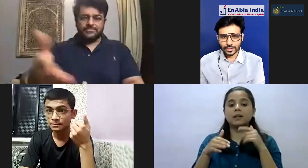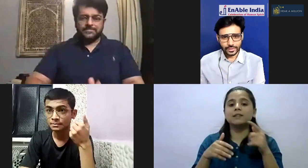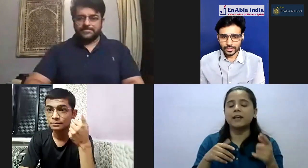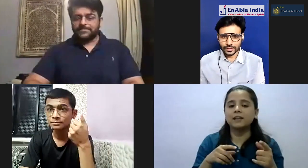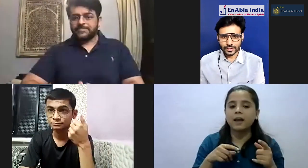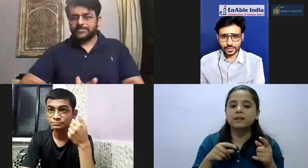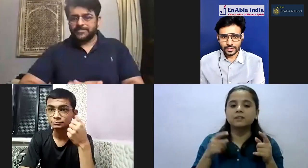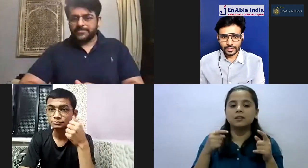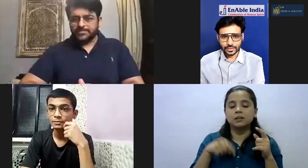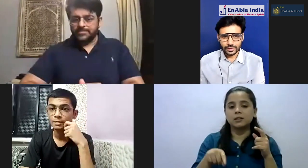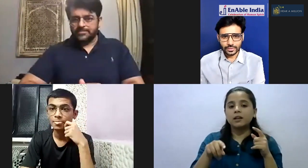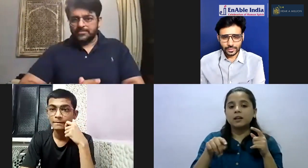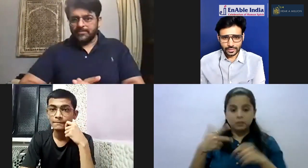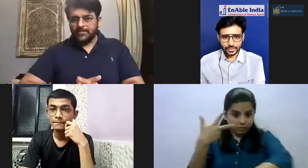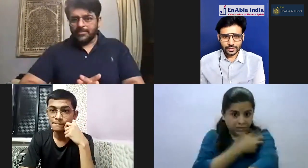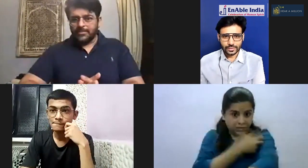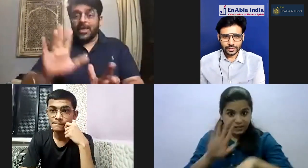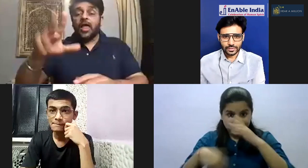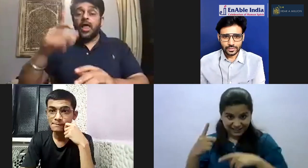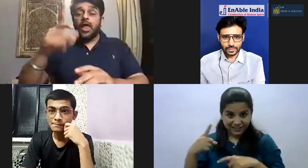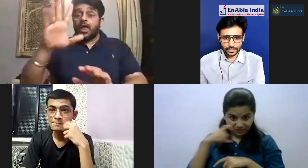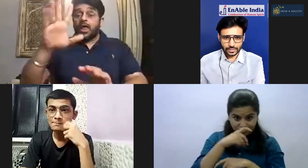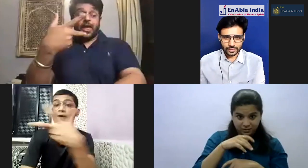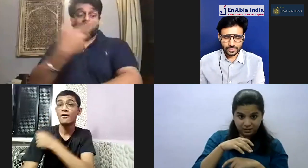Yeah. right. He's saying that